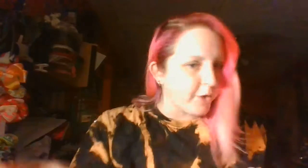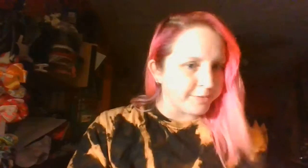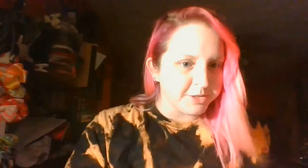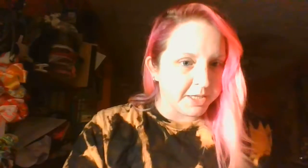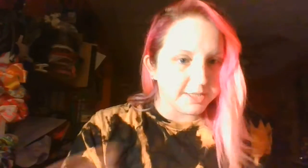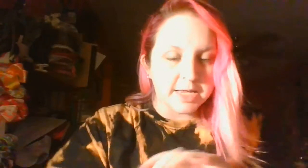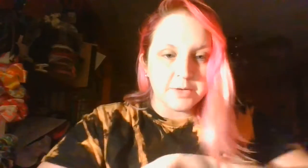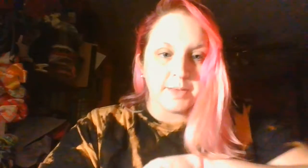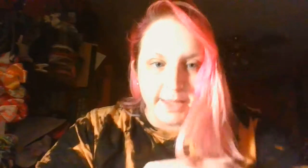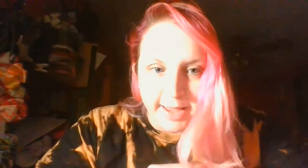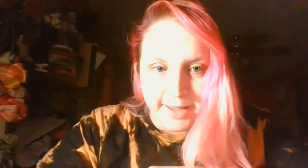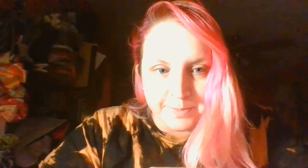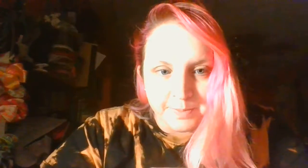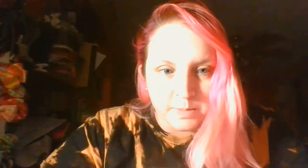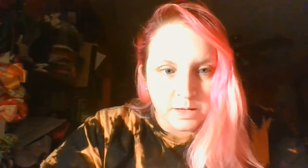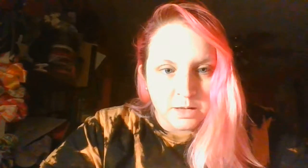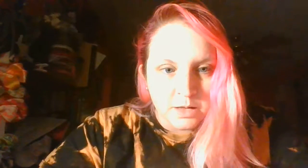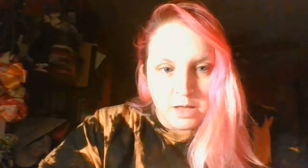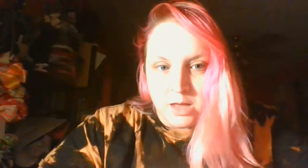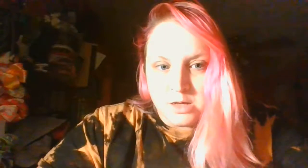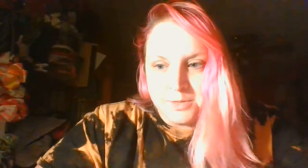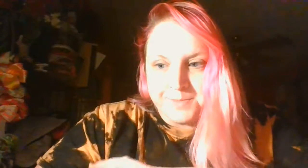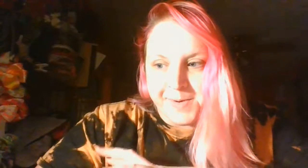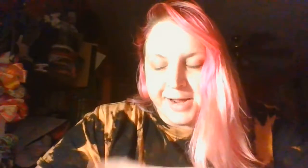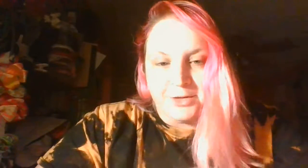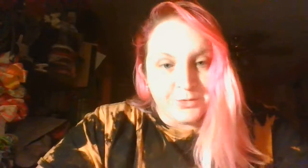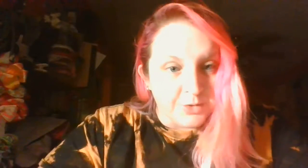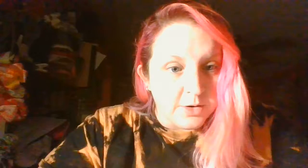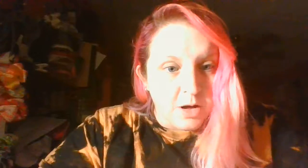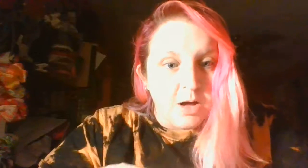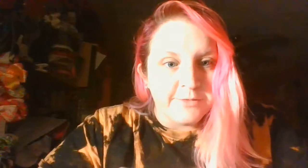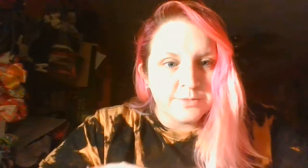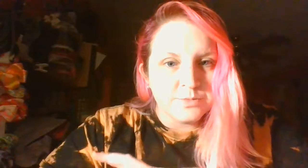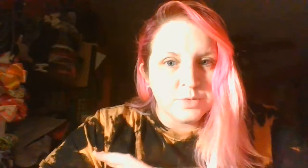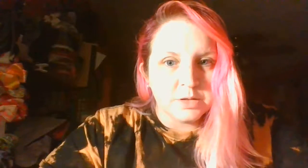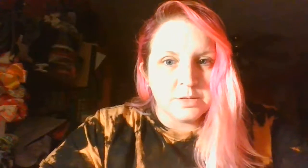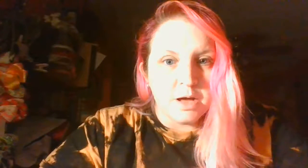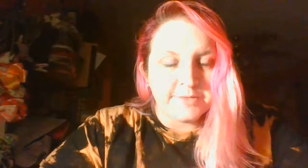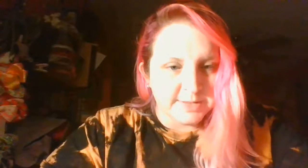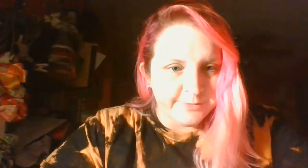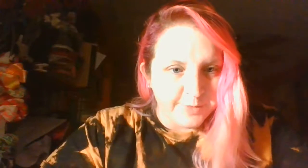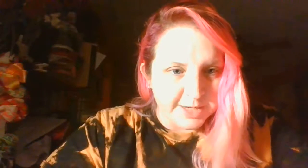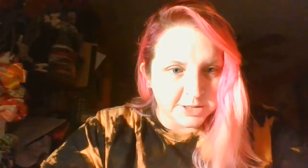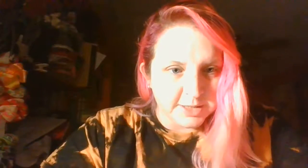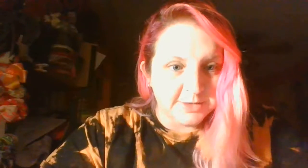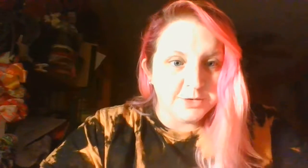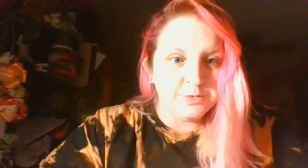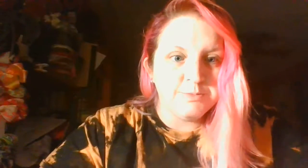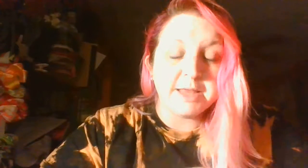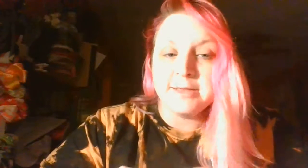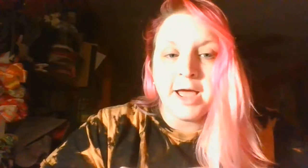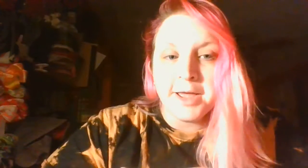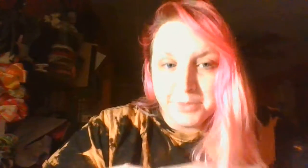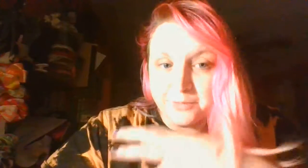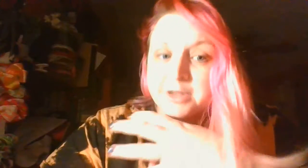Perhaps you're telling us how to play a game, and you start off with the novice information. And by the time you finish